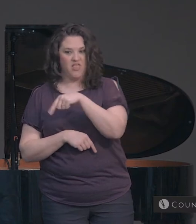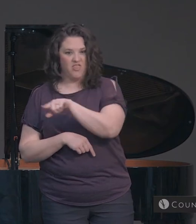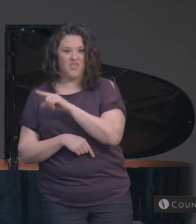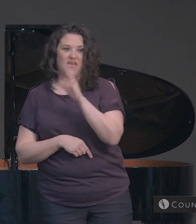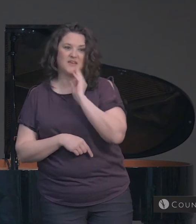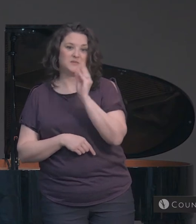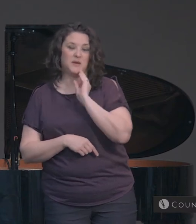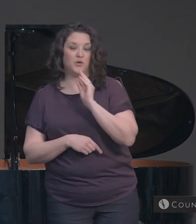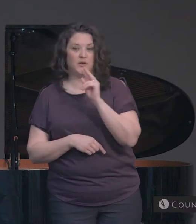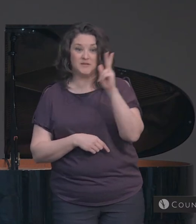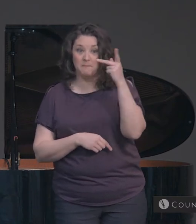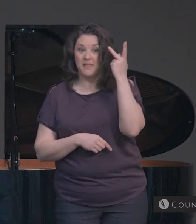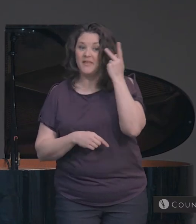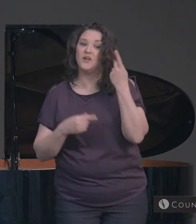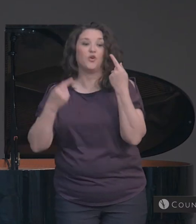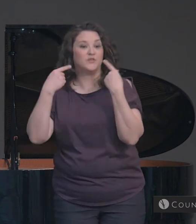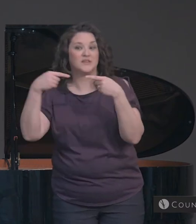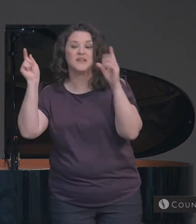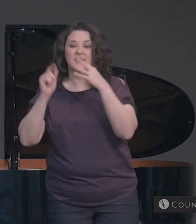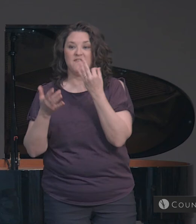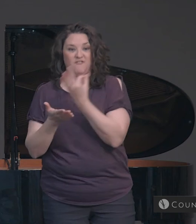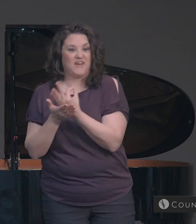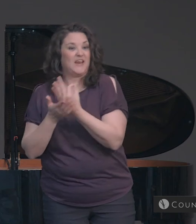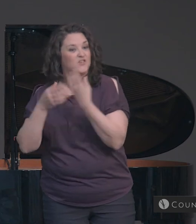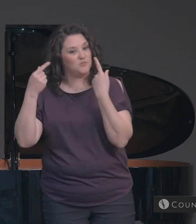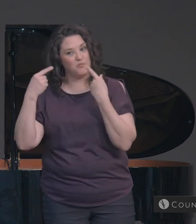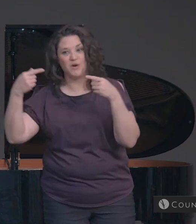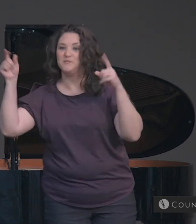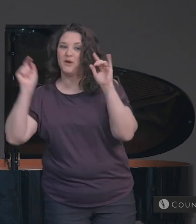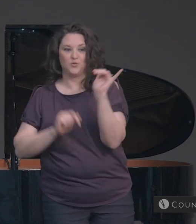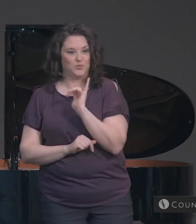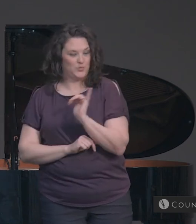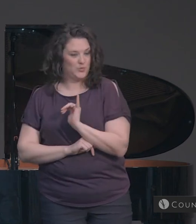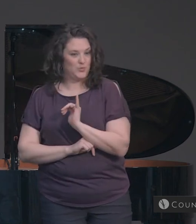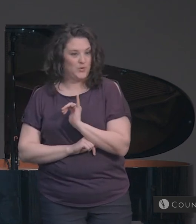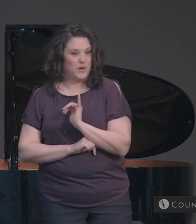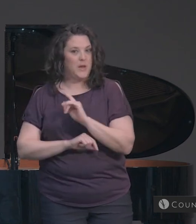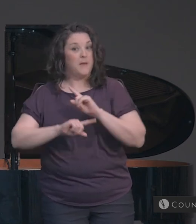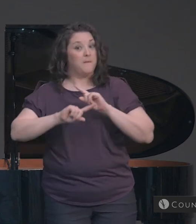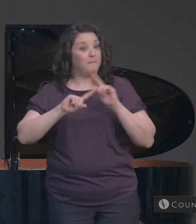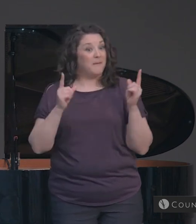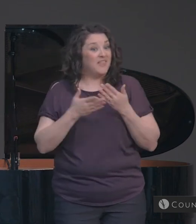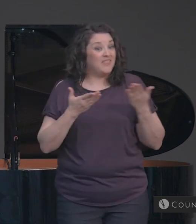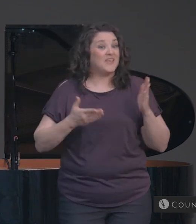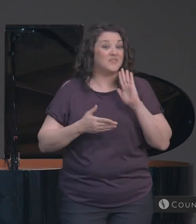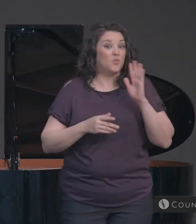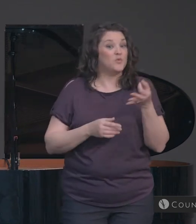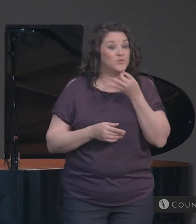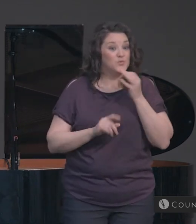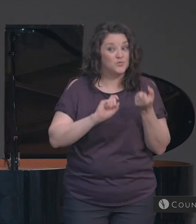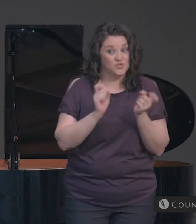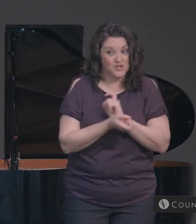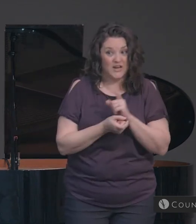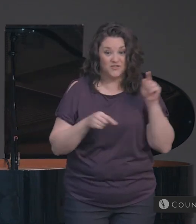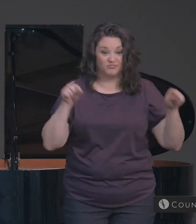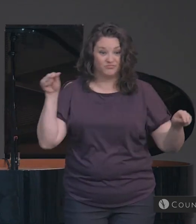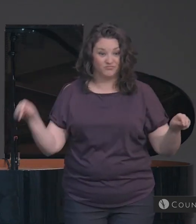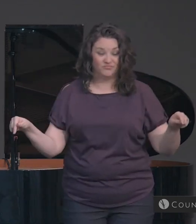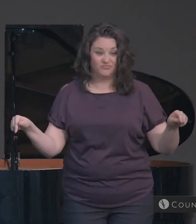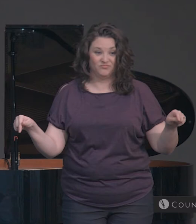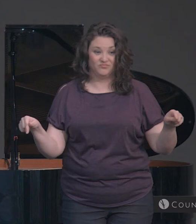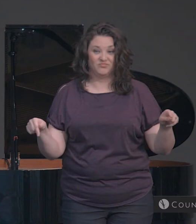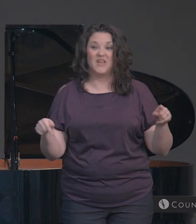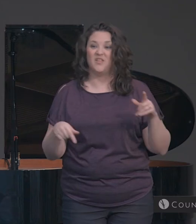political success and financial prosperity. But things were about to change. There